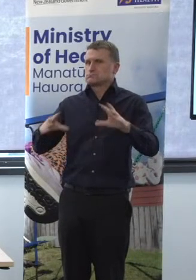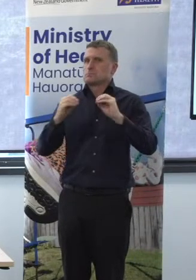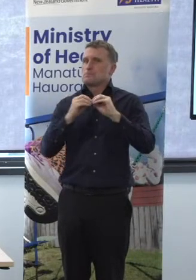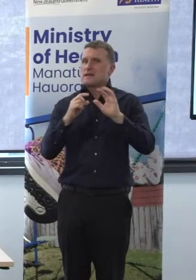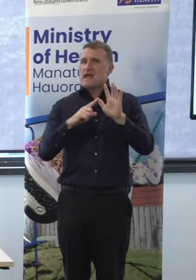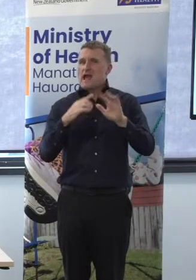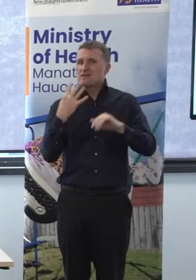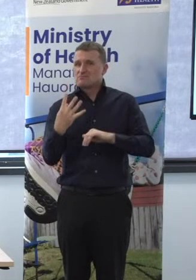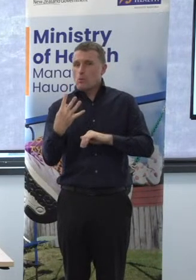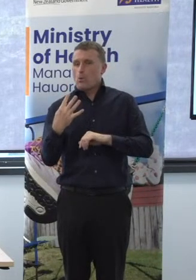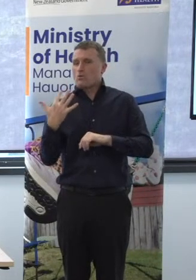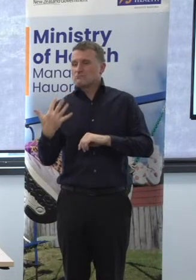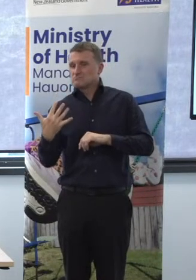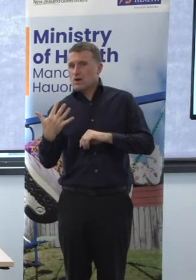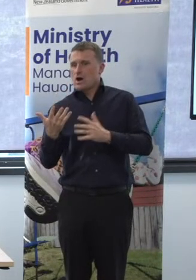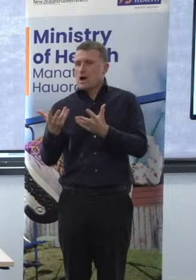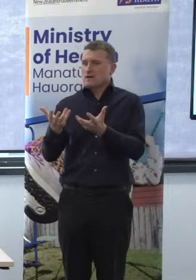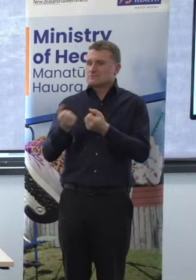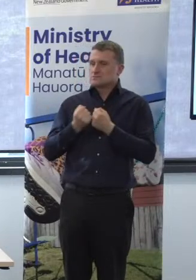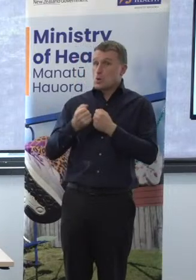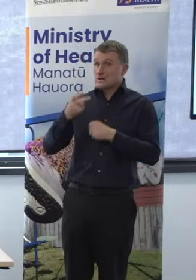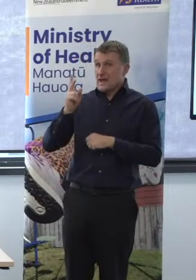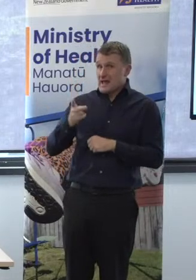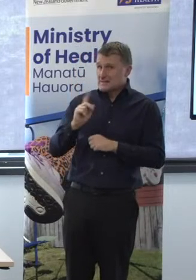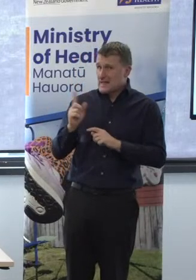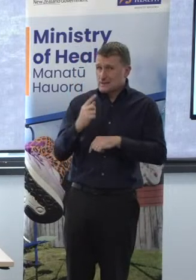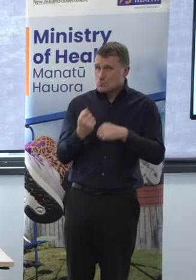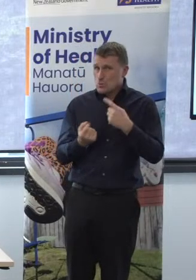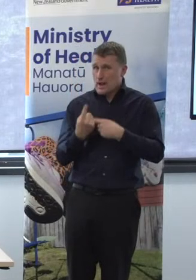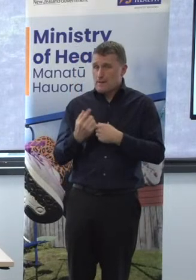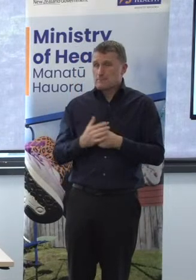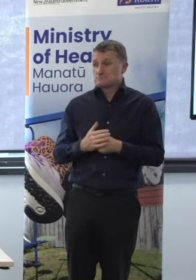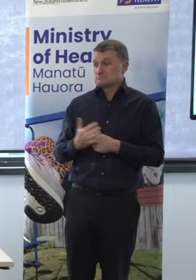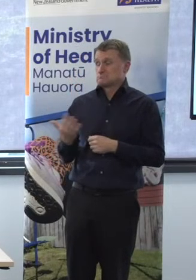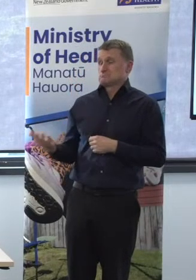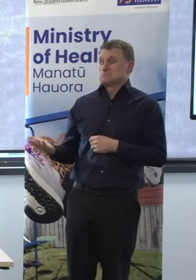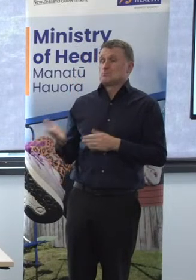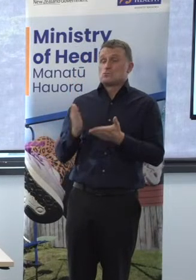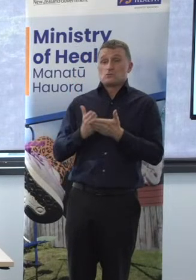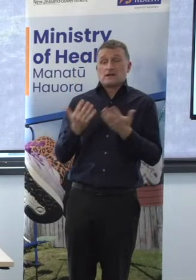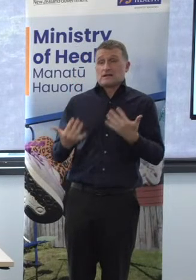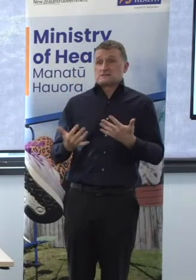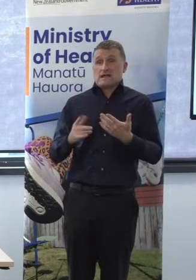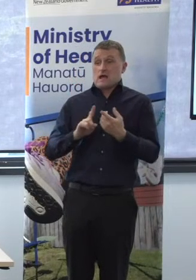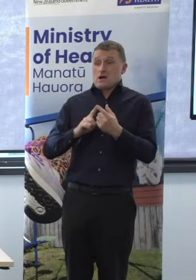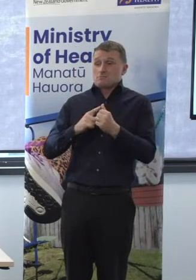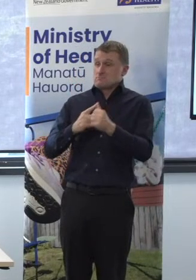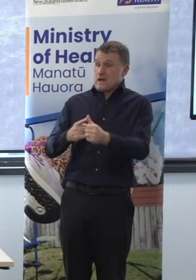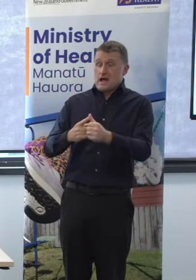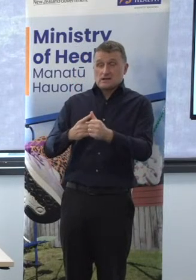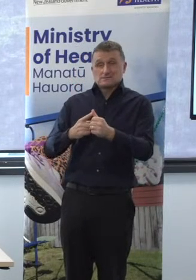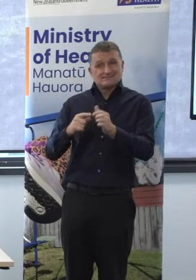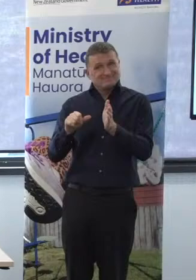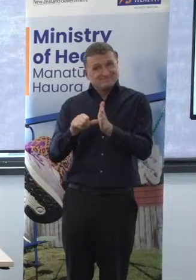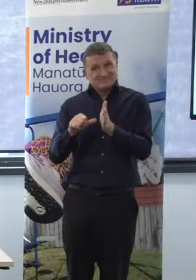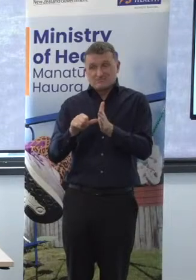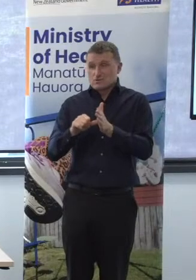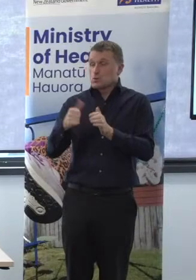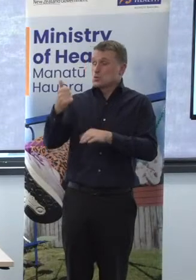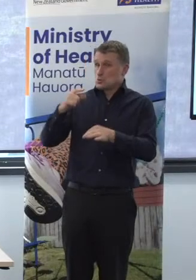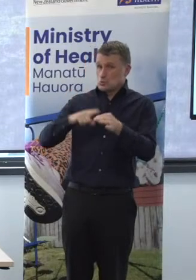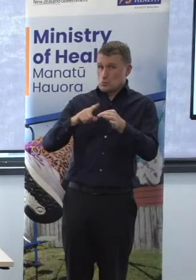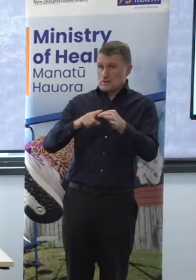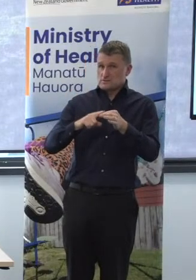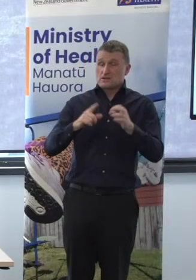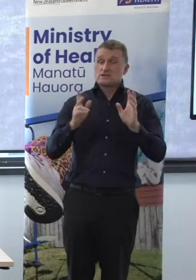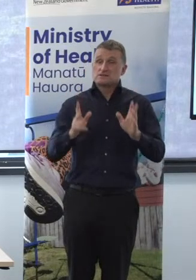good question. I'm not sure we have a precise answer for that right now. Obviously, the natural infection and the vaccination are giving